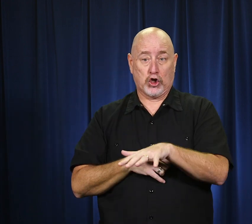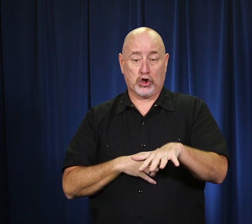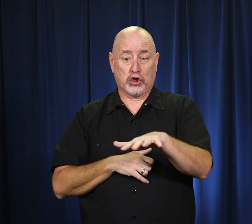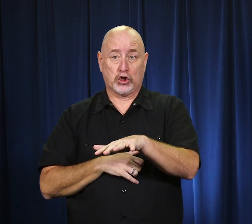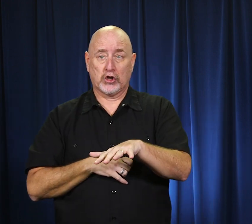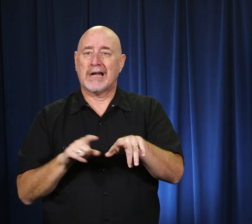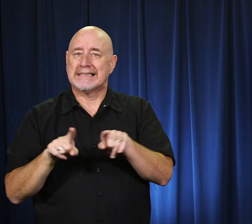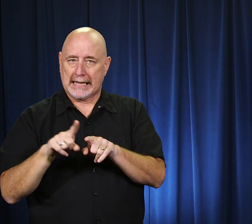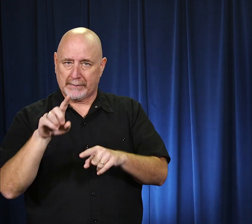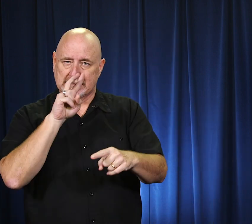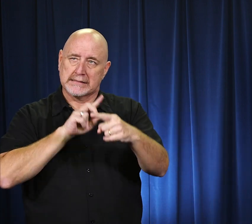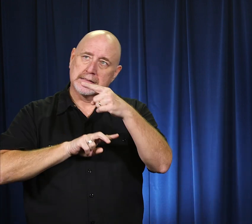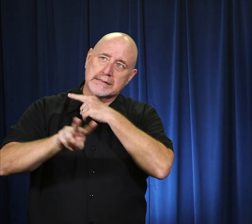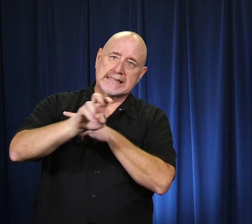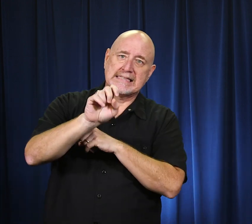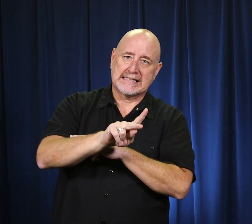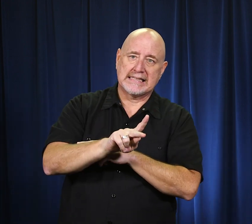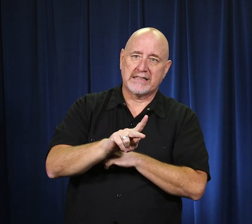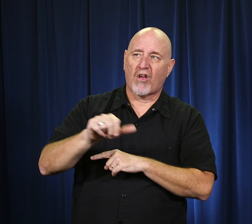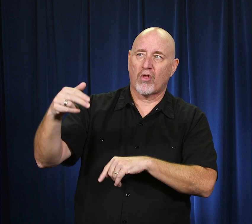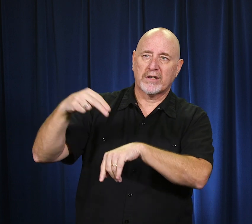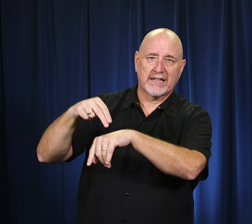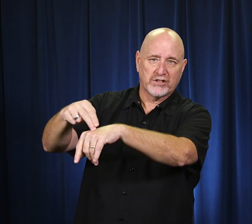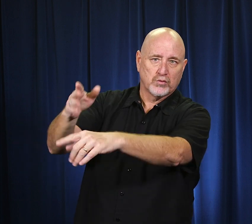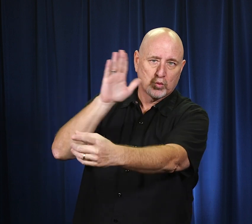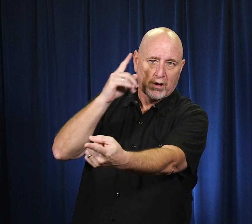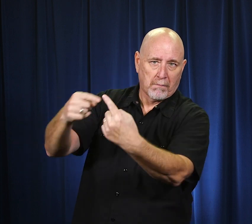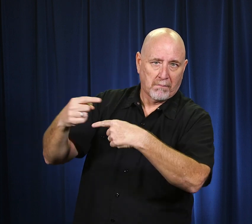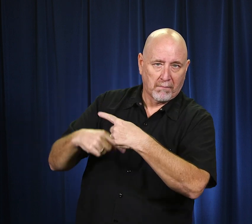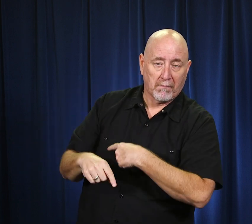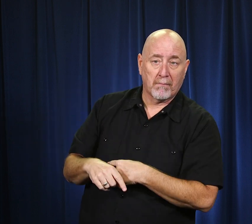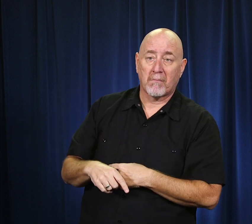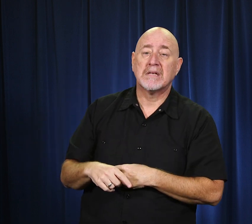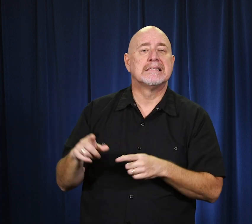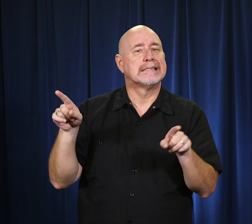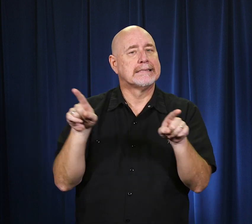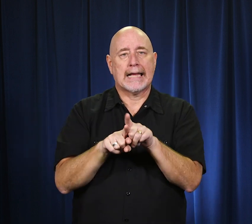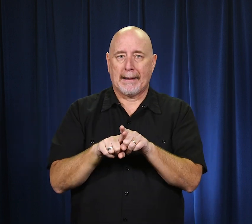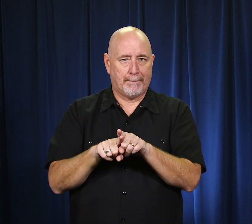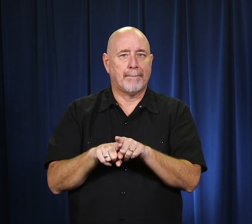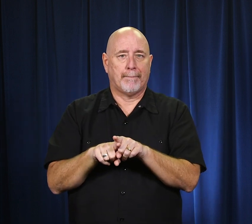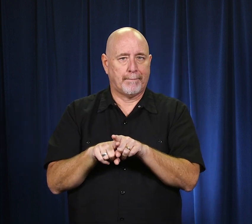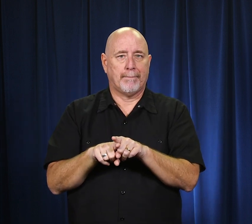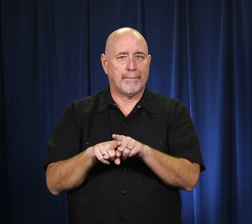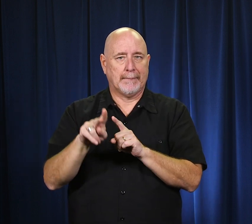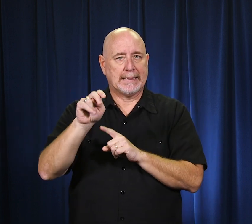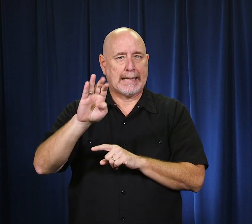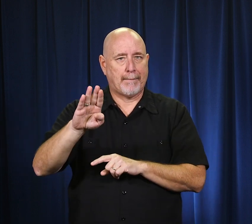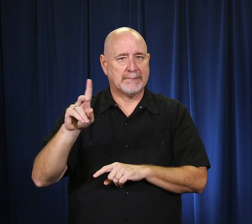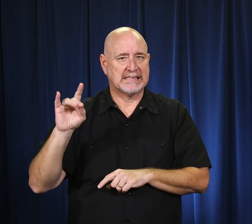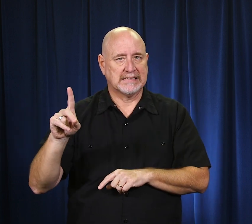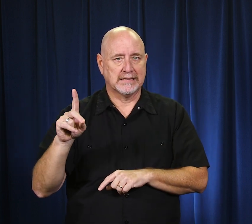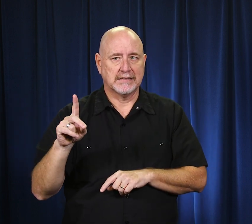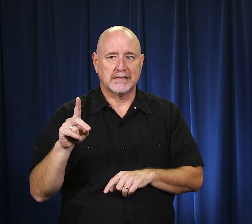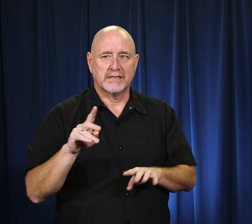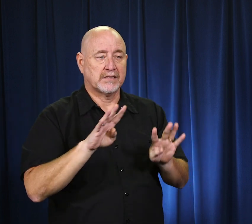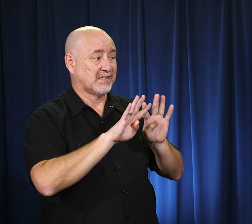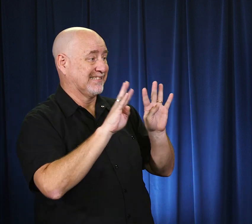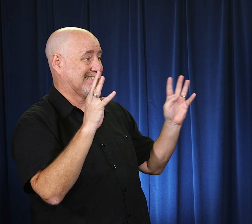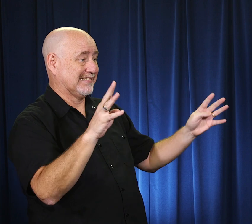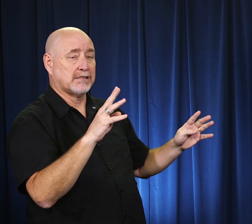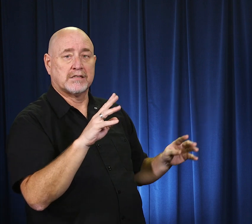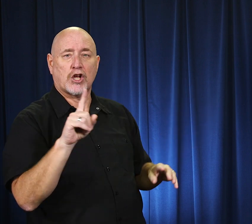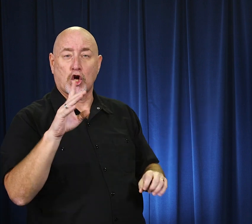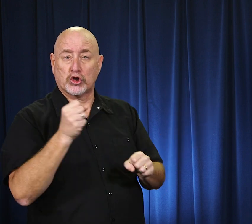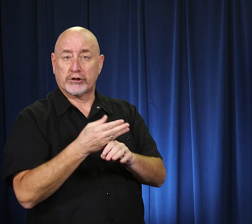city of Tyre, as Ezekiel had predicted about those other nations. And he basically did the exact same thing that Nebuchadnezzar